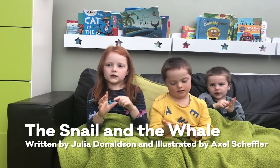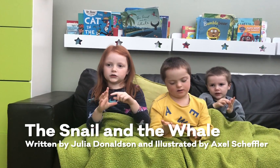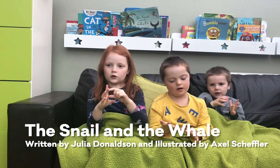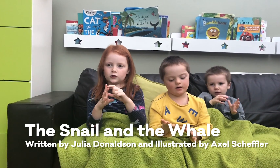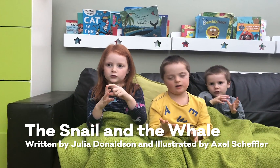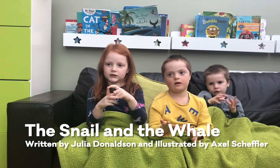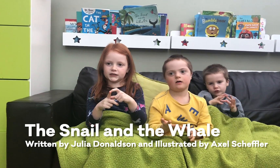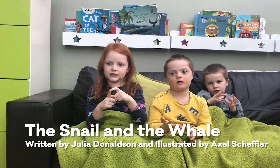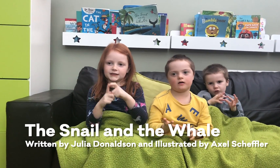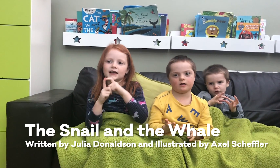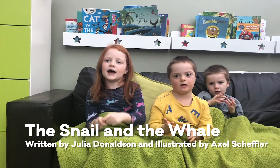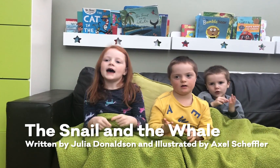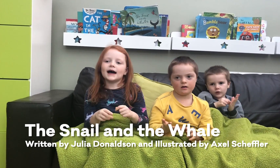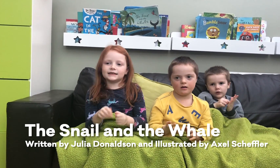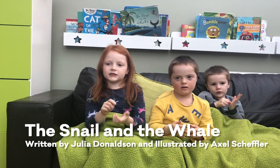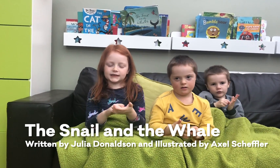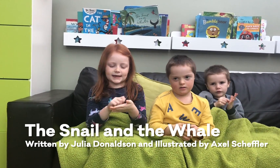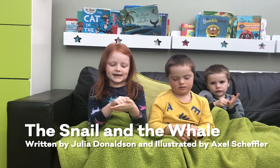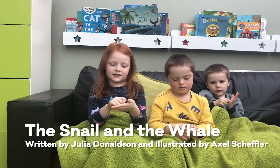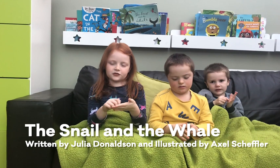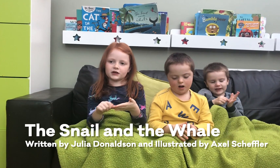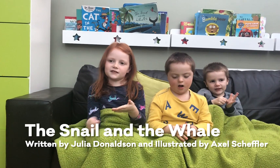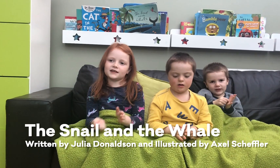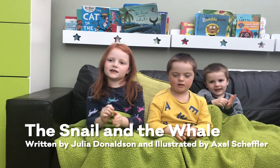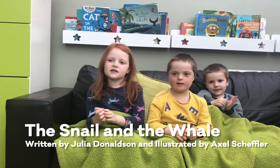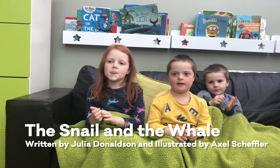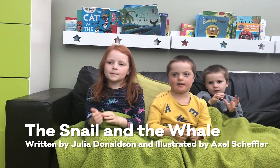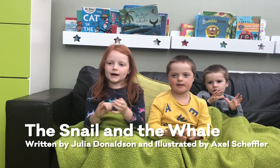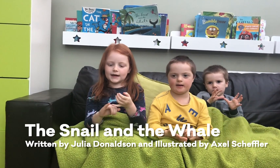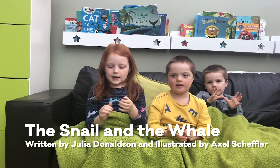Julia Donaldson and illustrated by